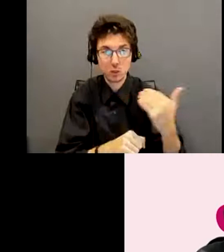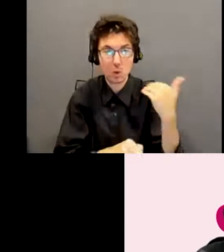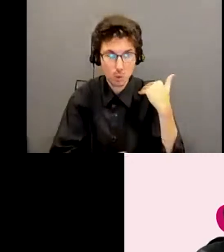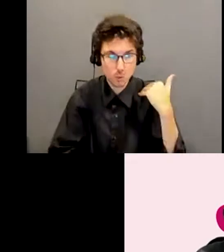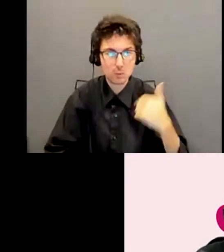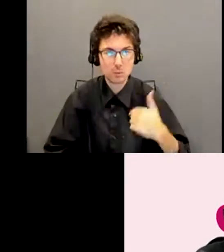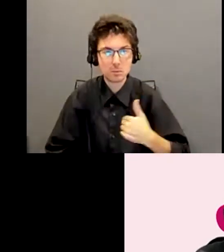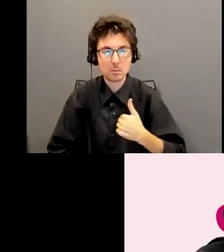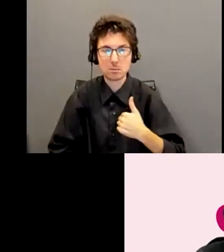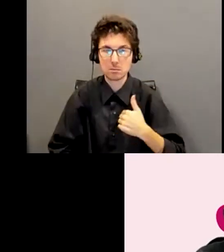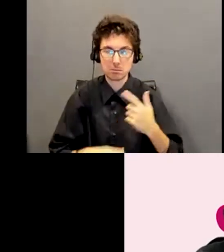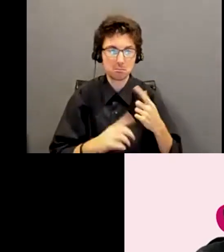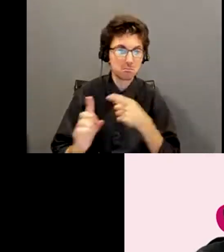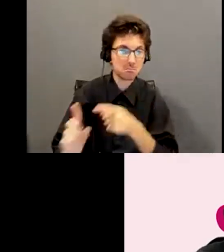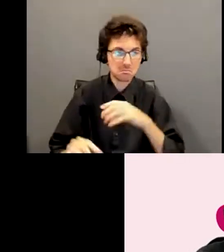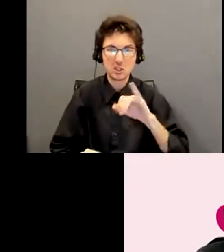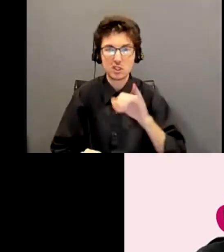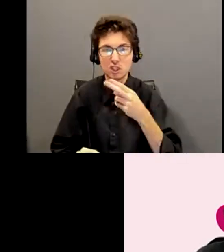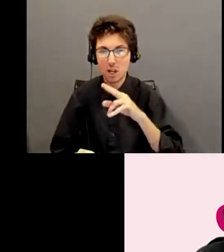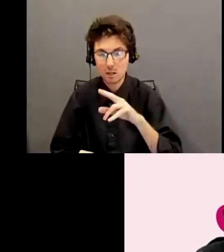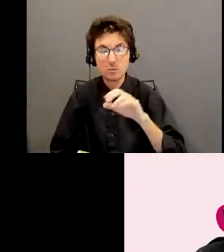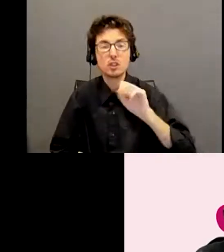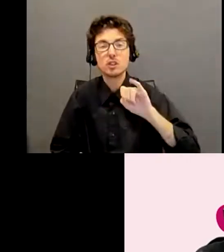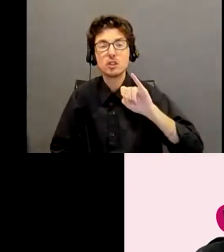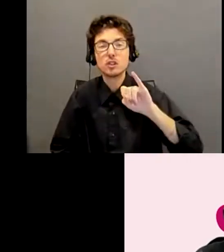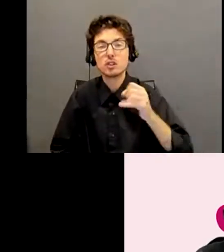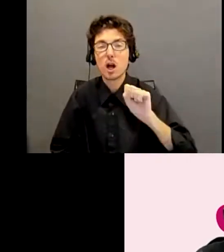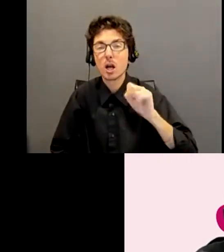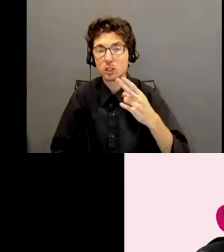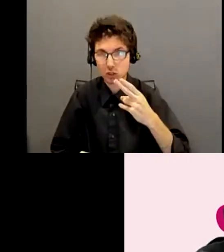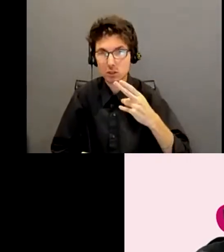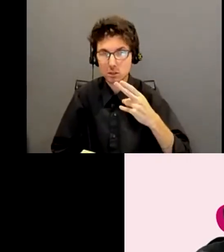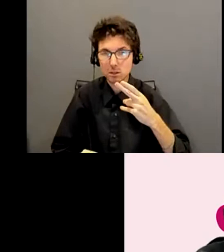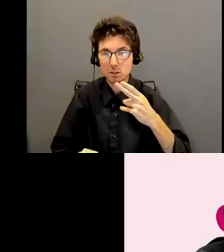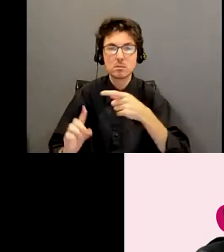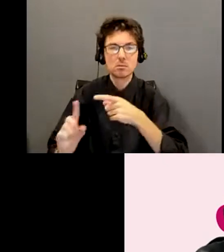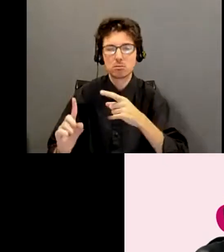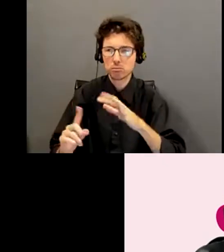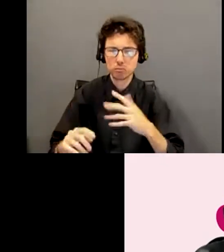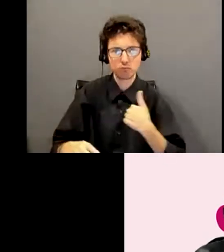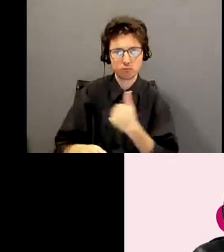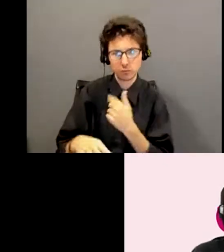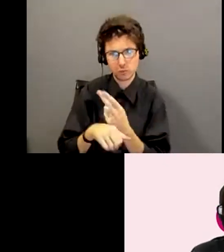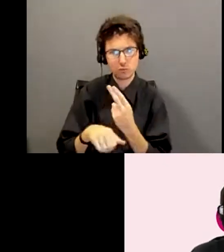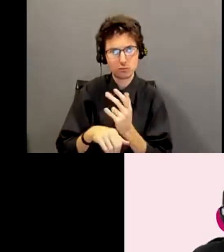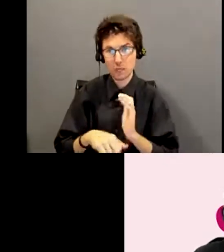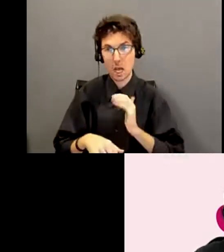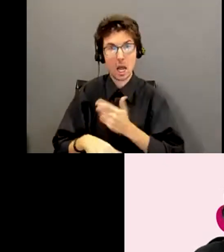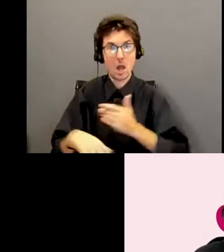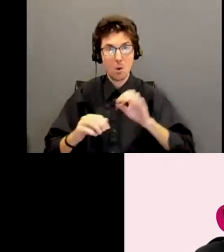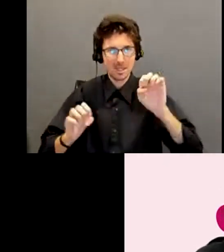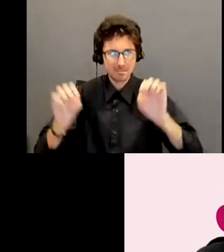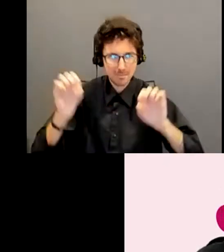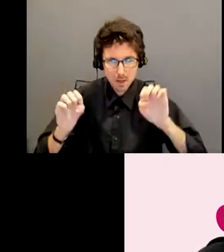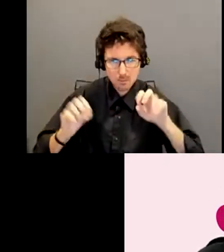those kids. We decided to use our experiment as people, mature people